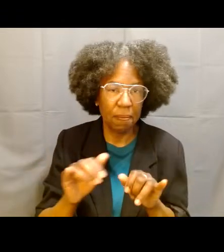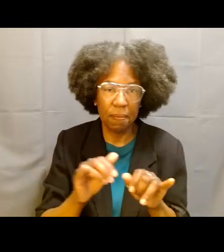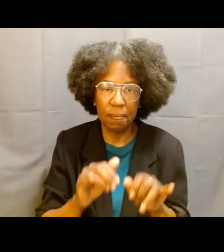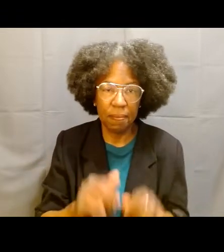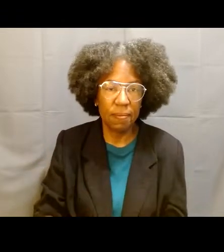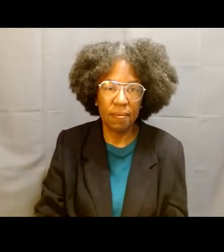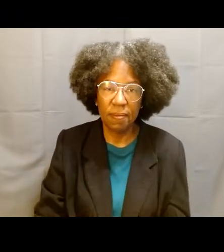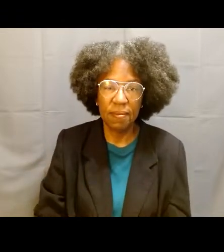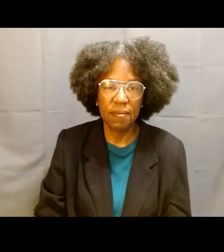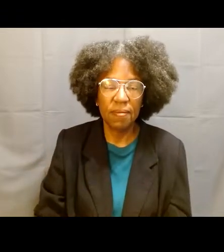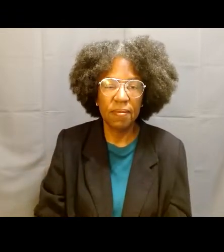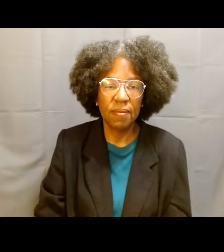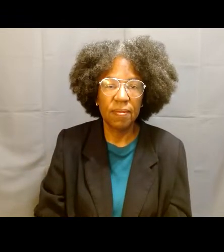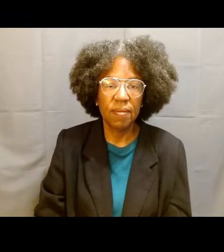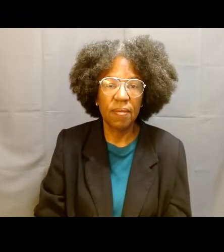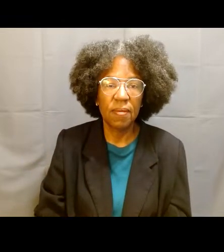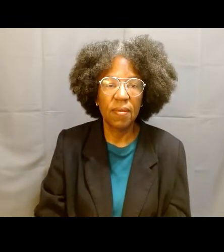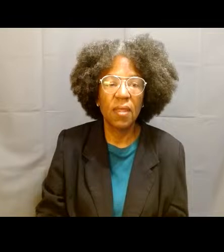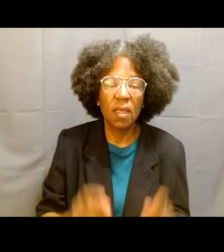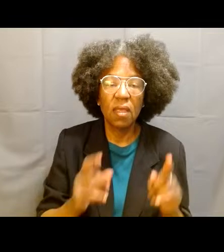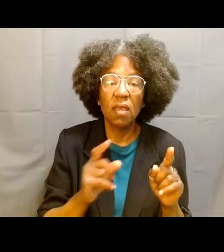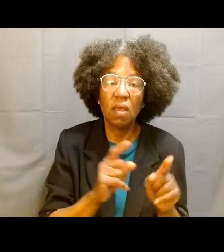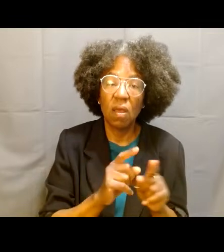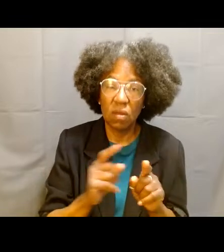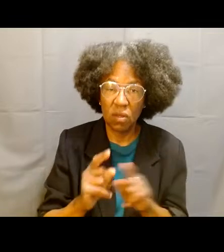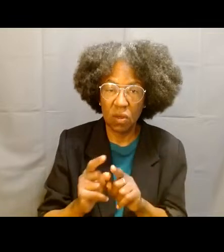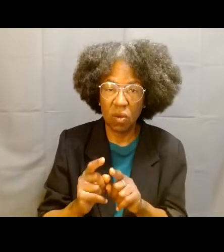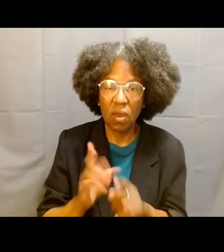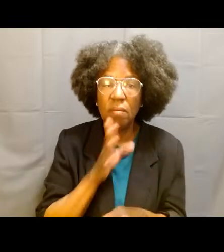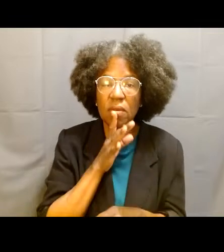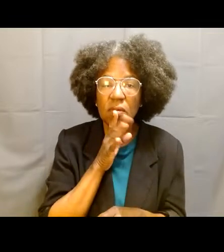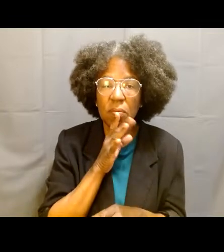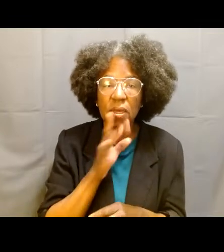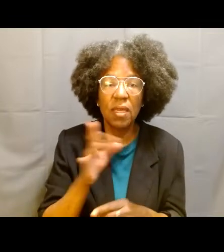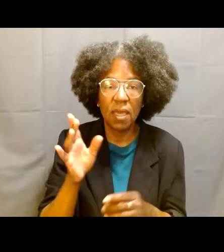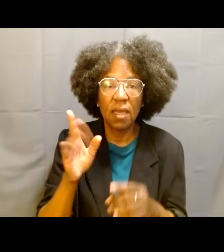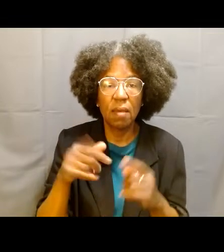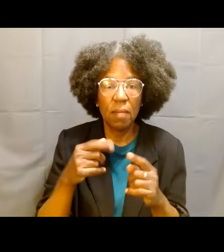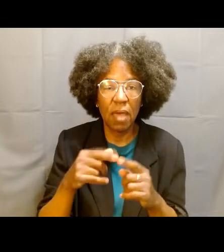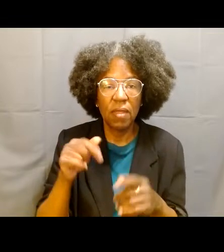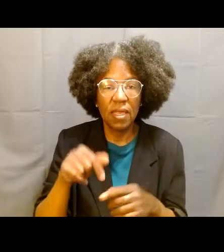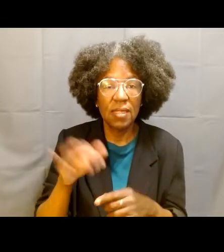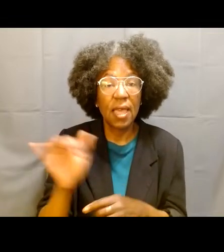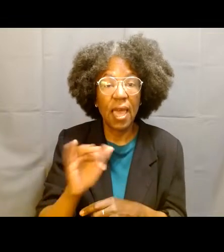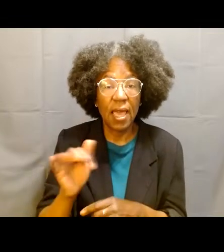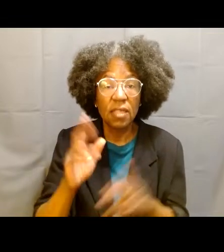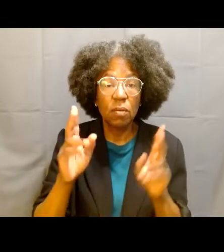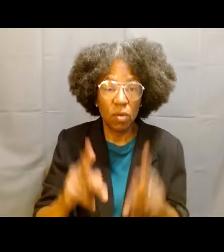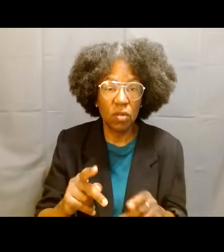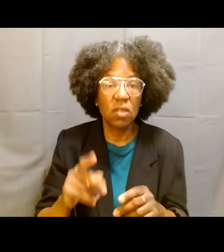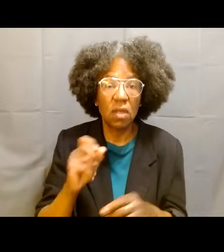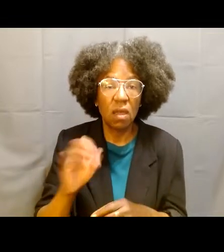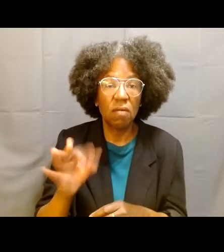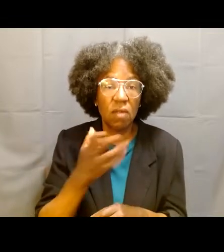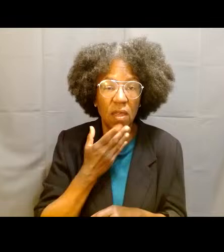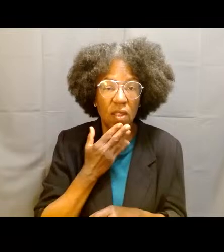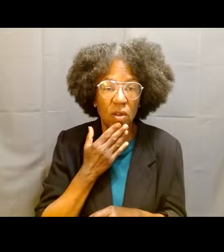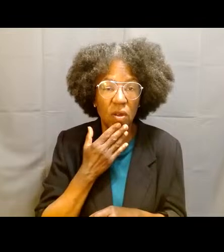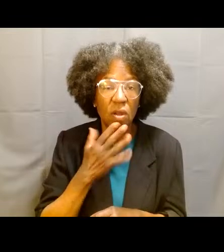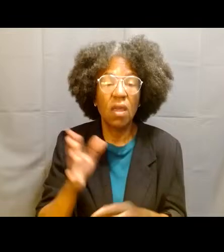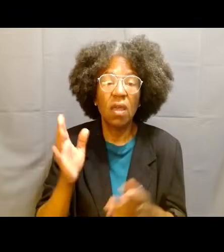And I'm also speaking on this as a person of color with a disability, as a